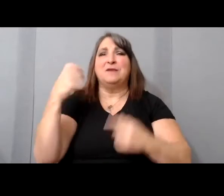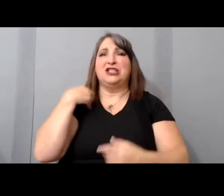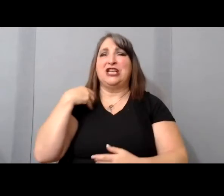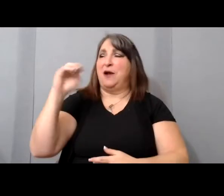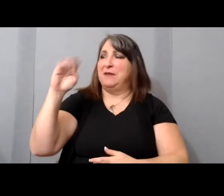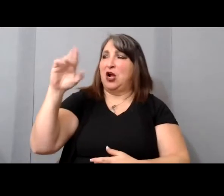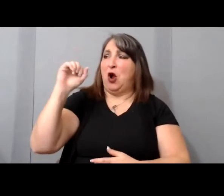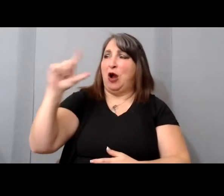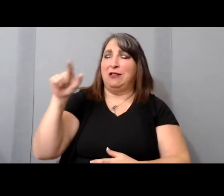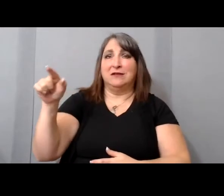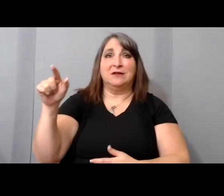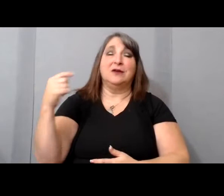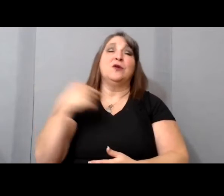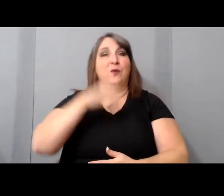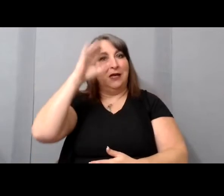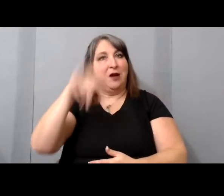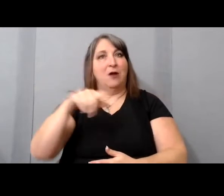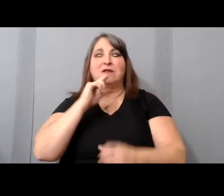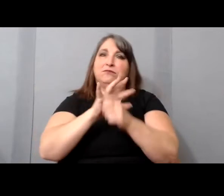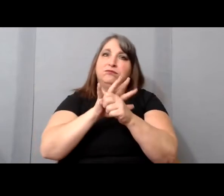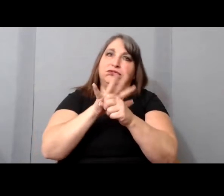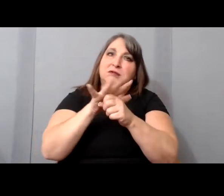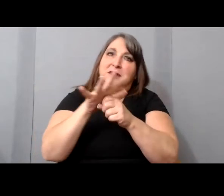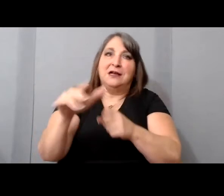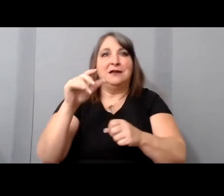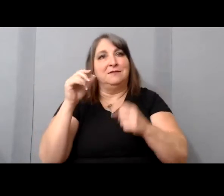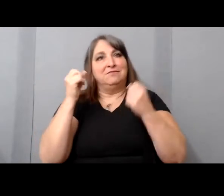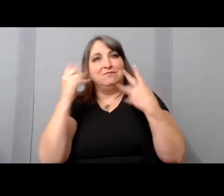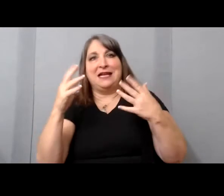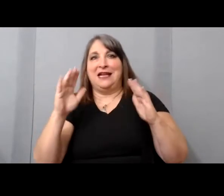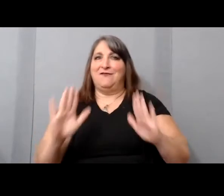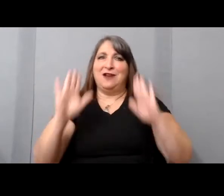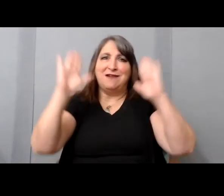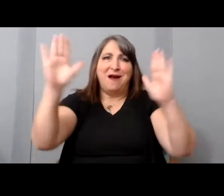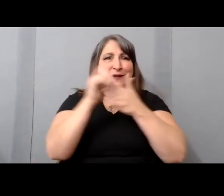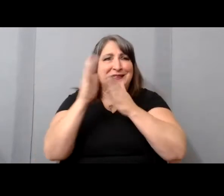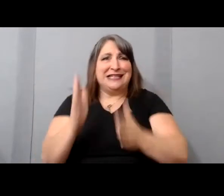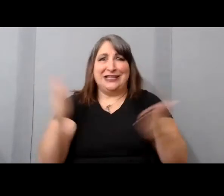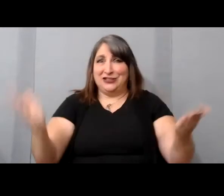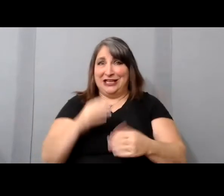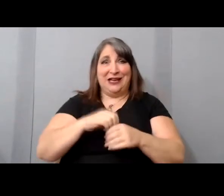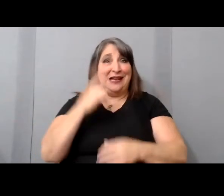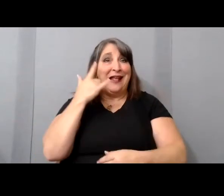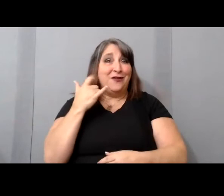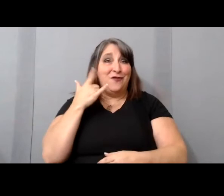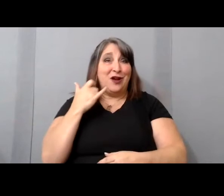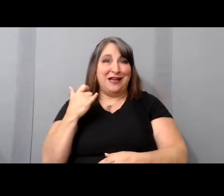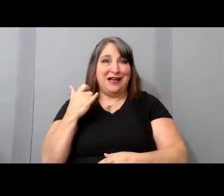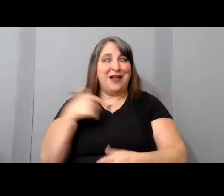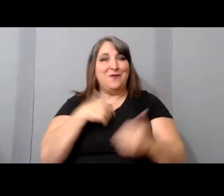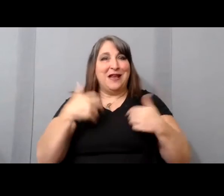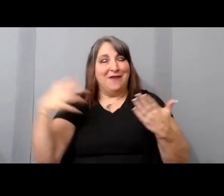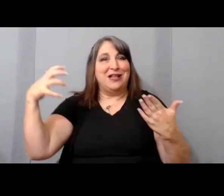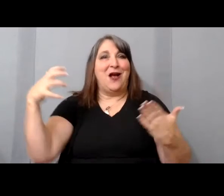no shortage, as we know, there are no shortage of phenomenal leaders here in California. And we've got the opportunity